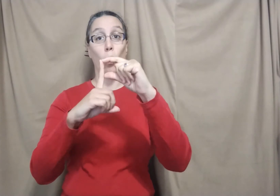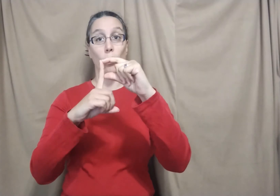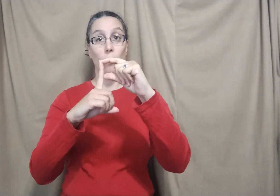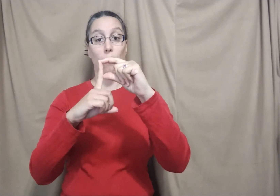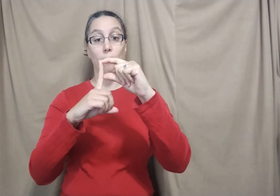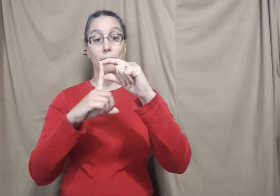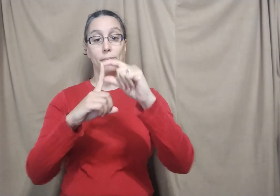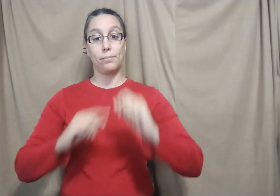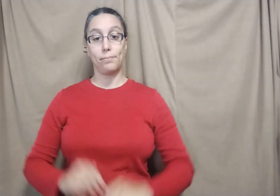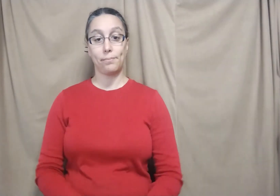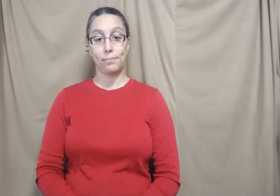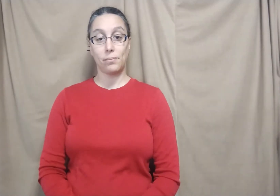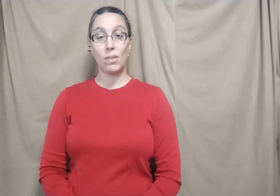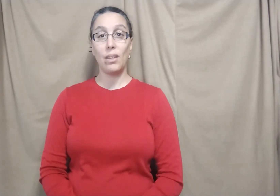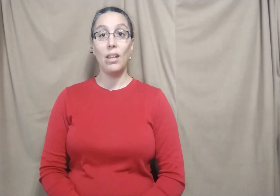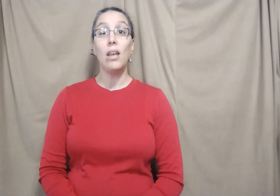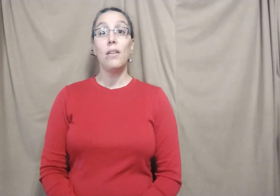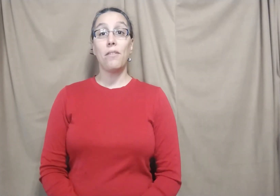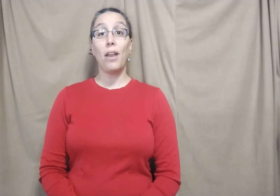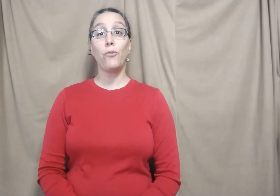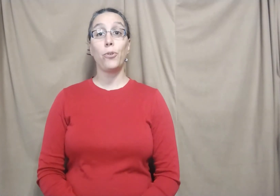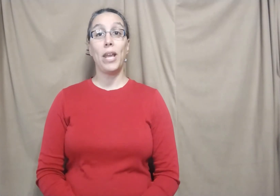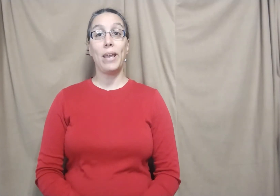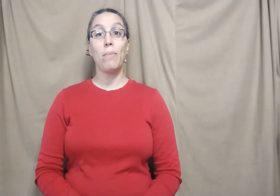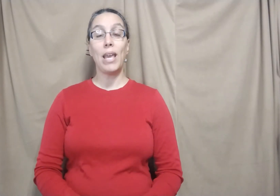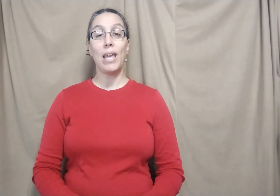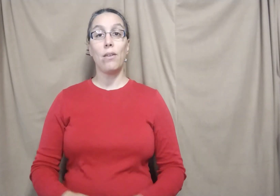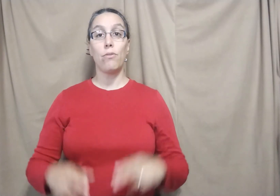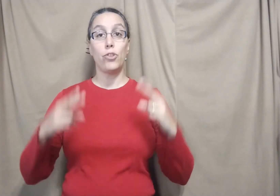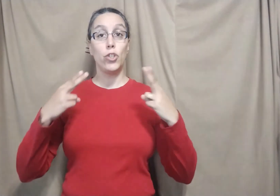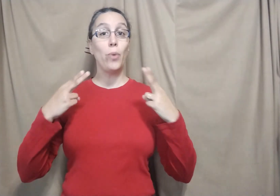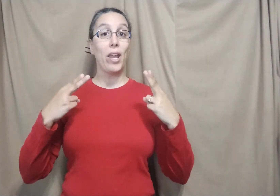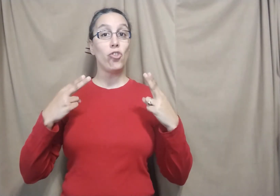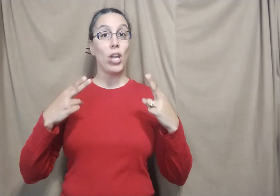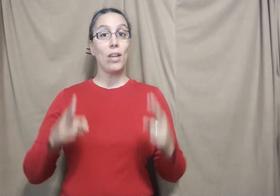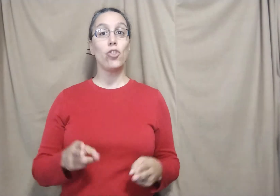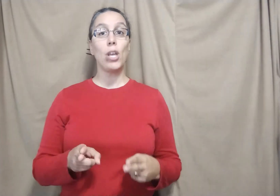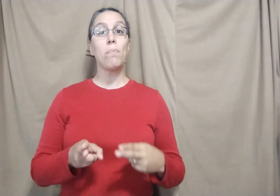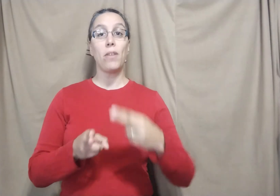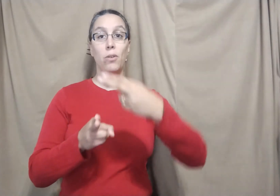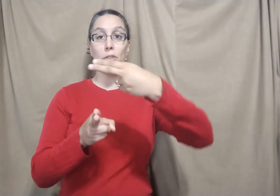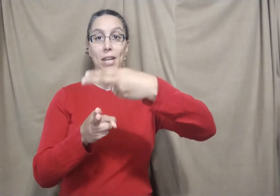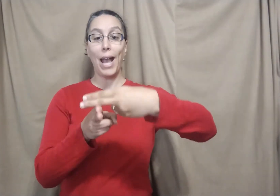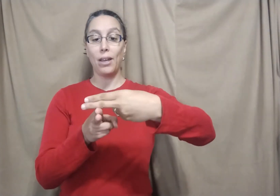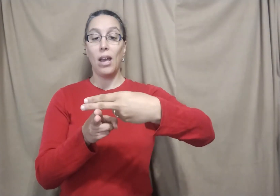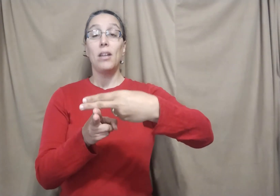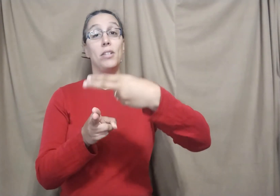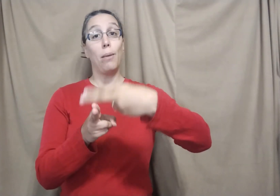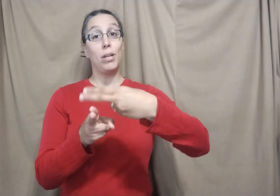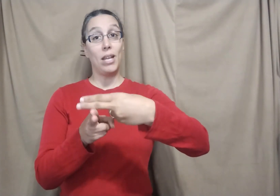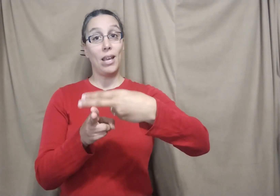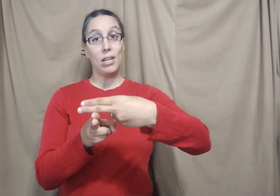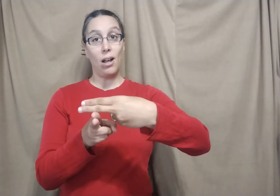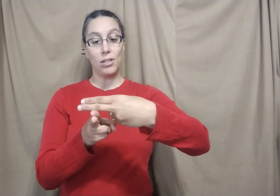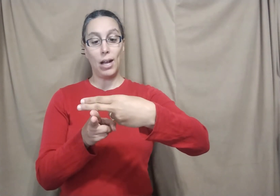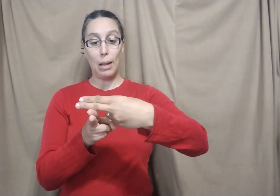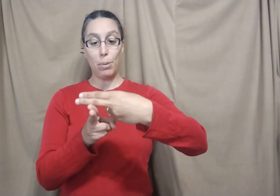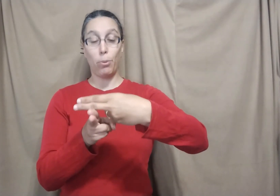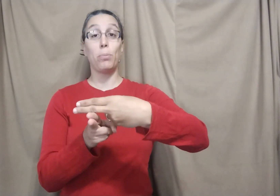words. The sign for name is two H hand shapes that you stack, dominant hand on top, perpendicular